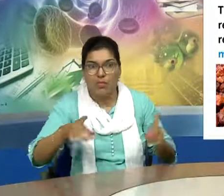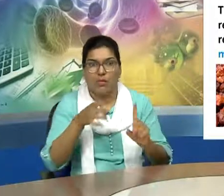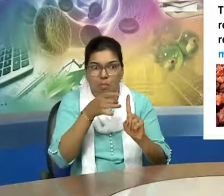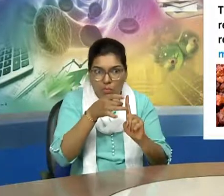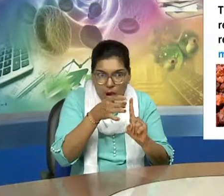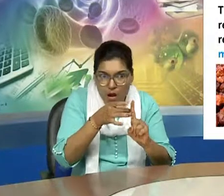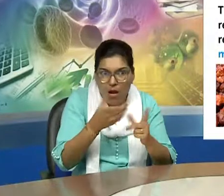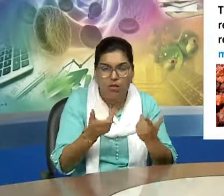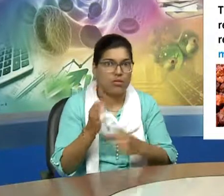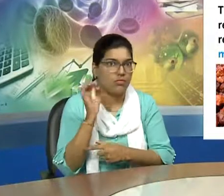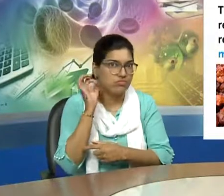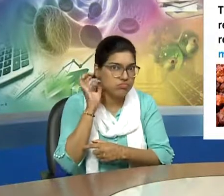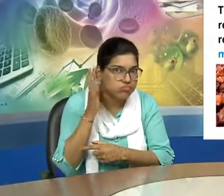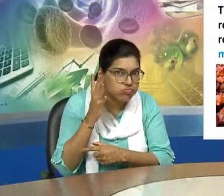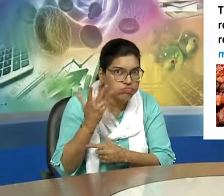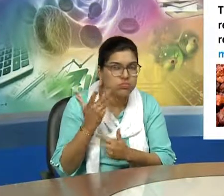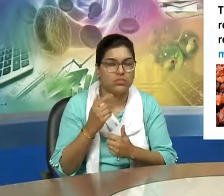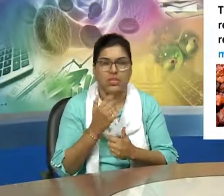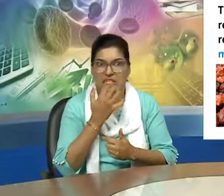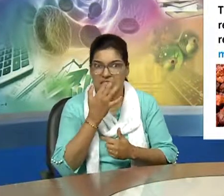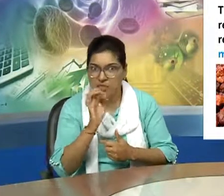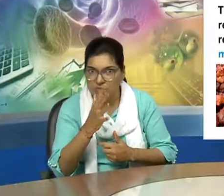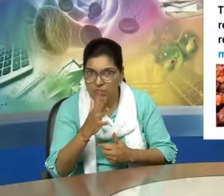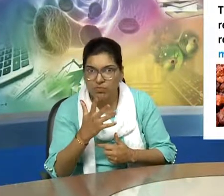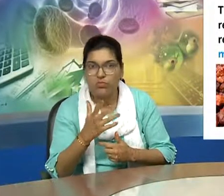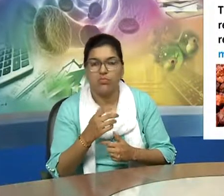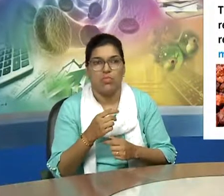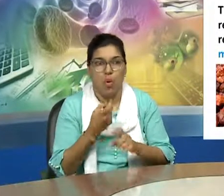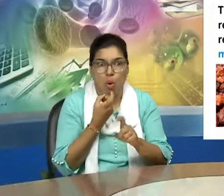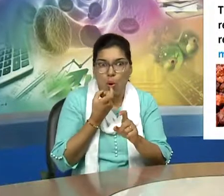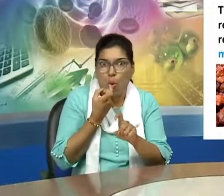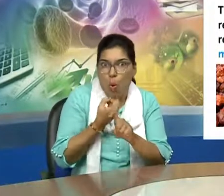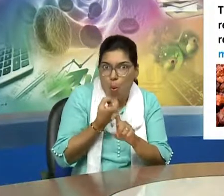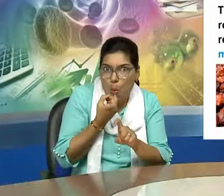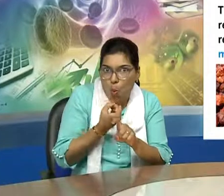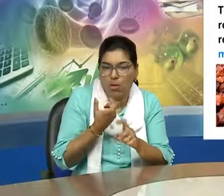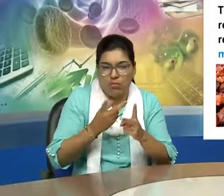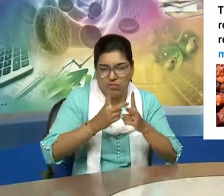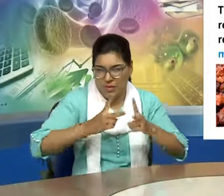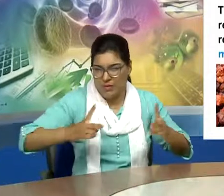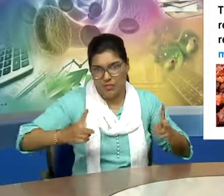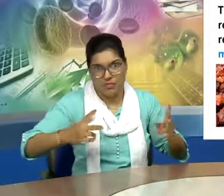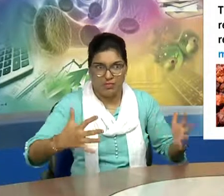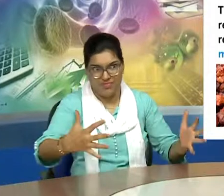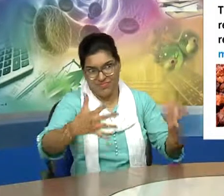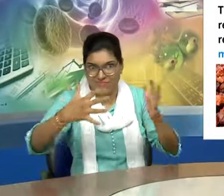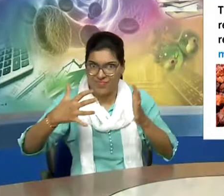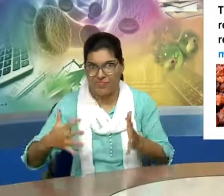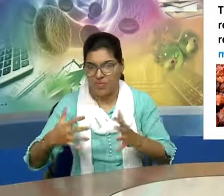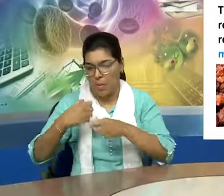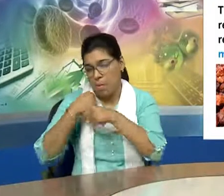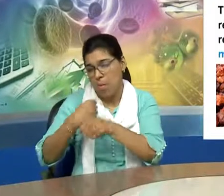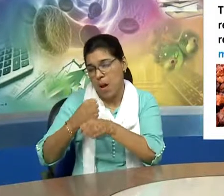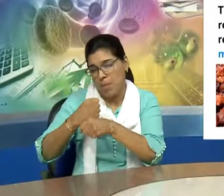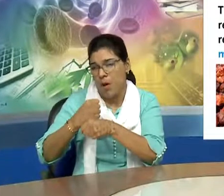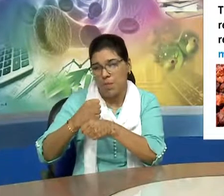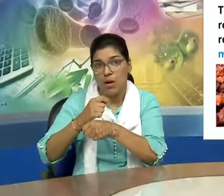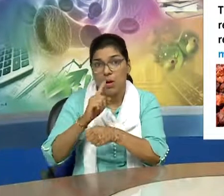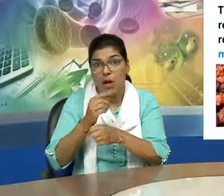But if we talk about mines and all the metals which we get from those mines, and